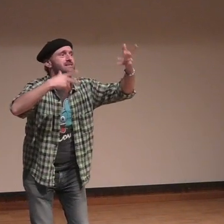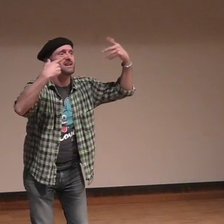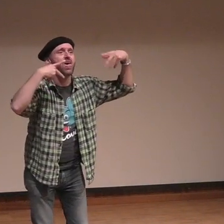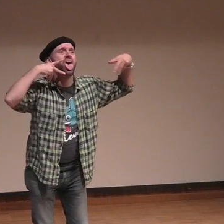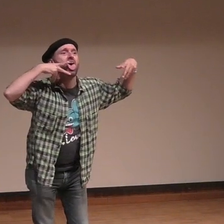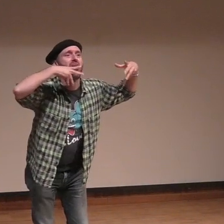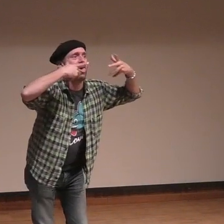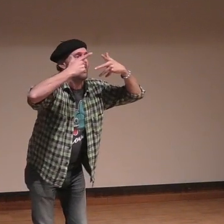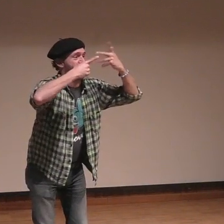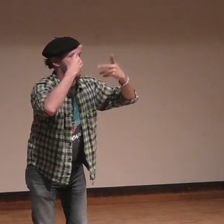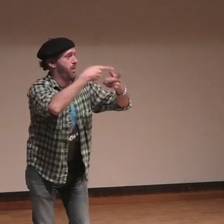So by knowing the topic,